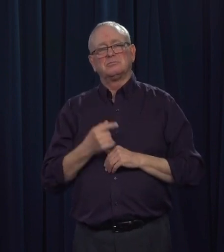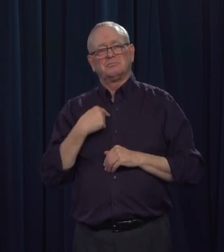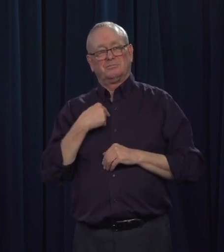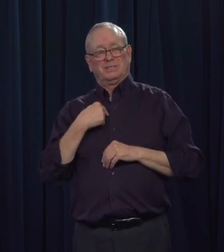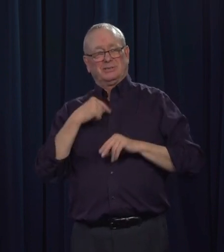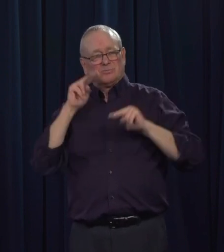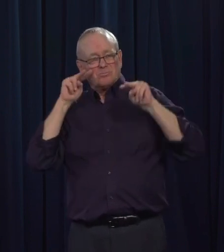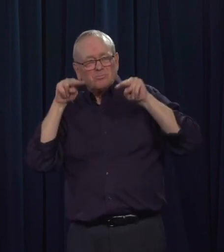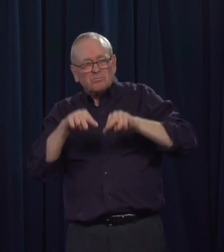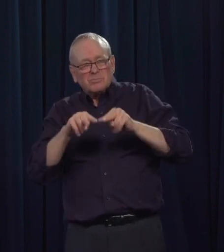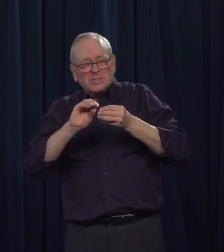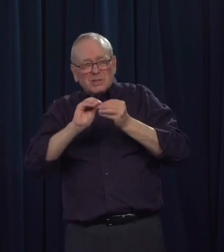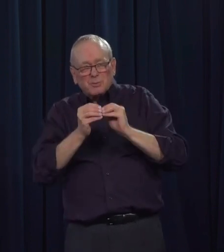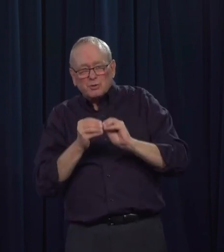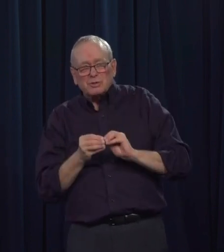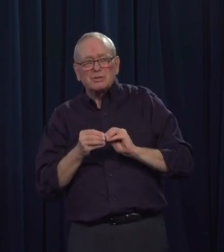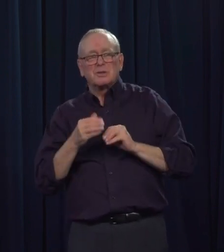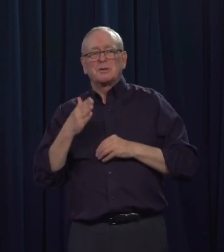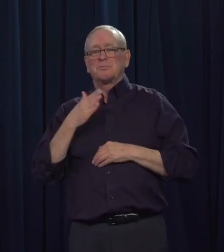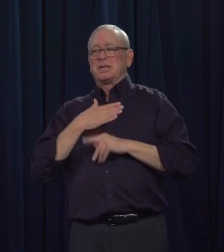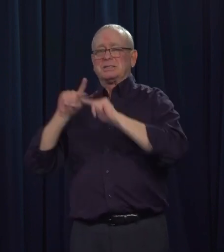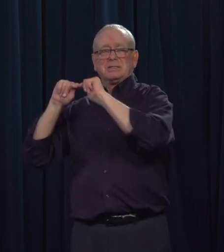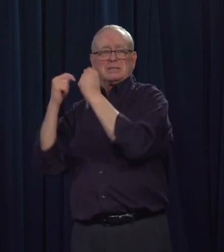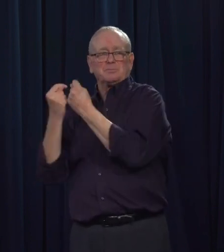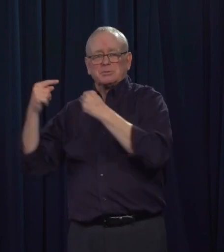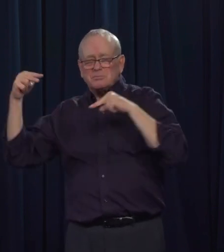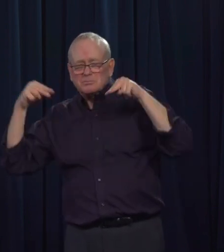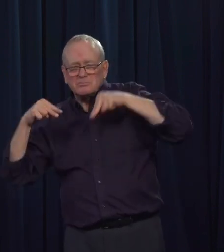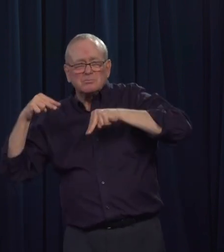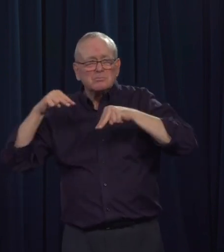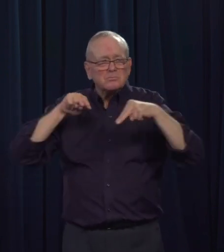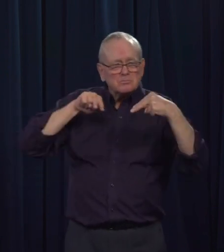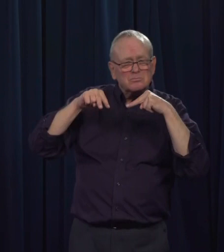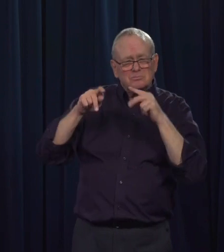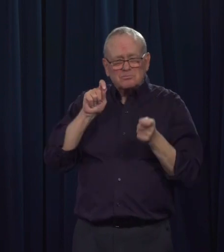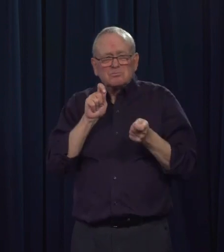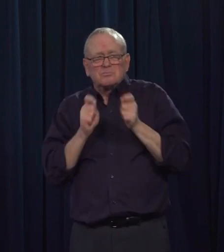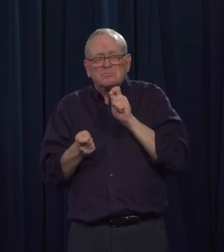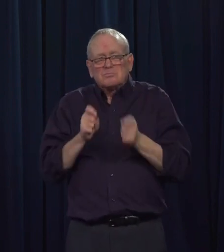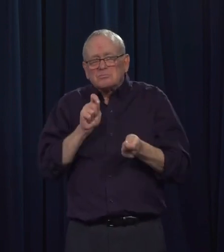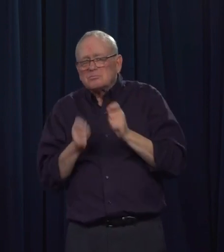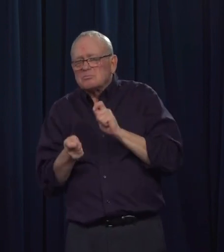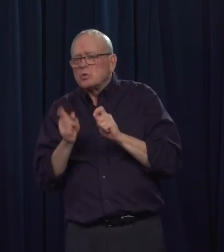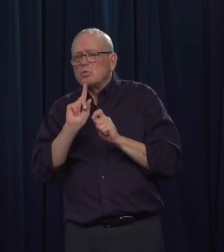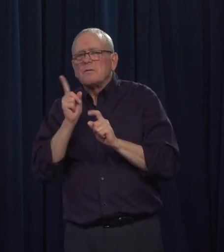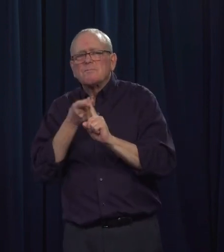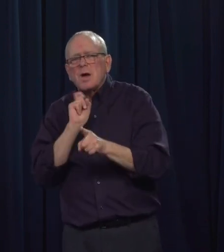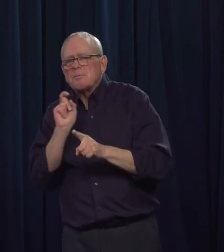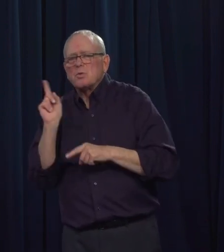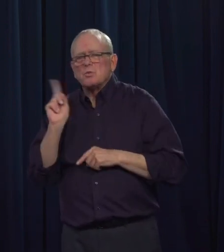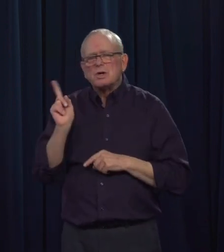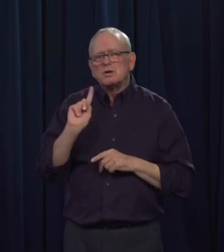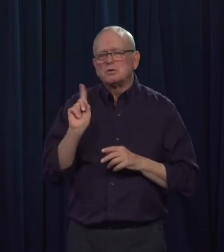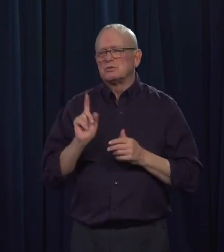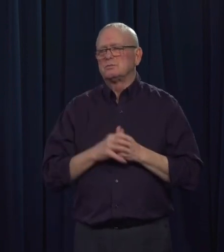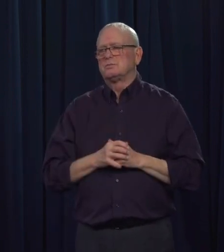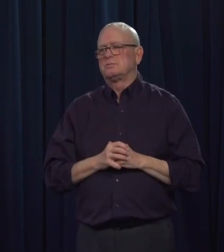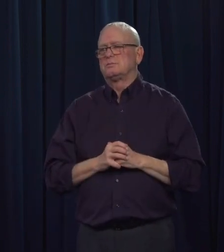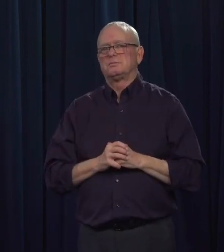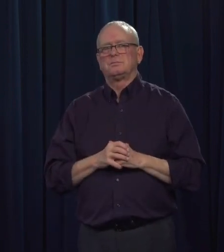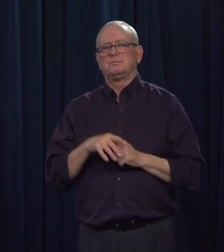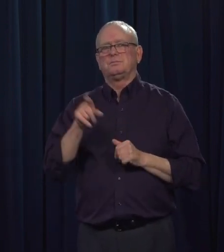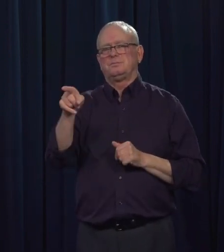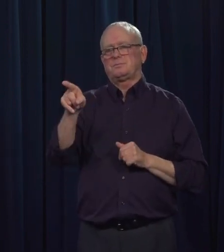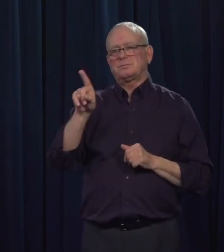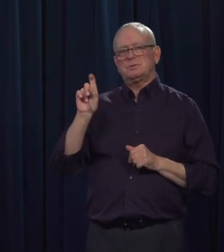and seeing how that trajectory shifts and changes, and whether or not we need to put in additional measures. So I seem to follow that. So is there a way you